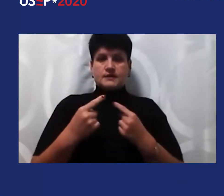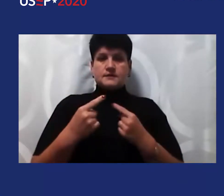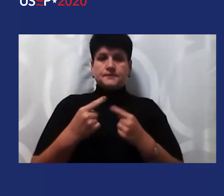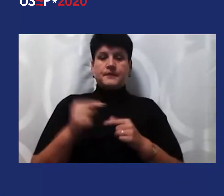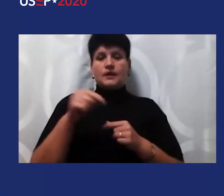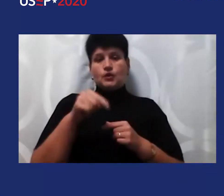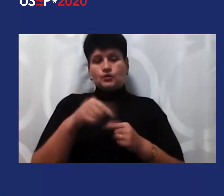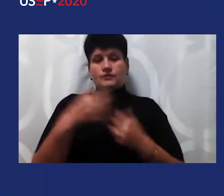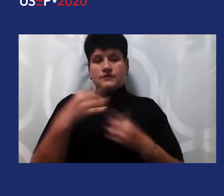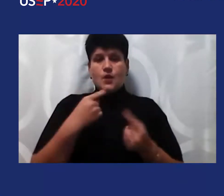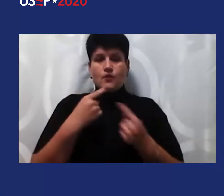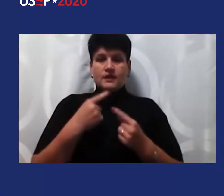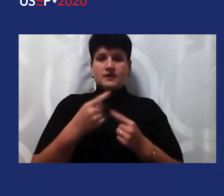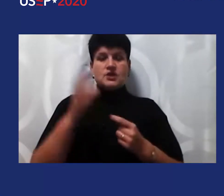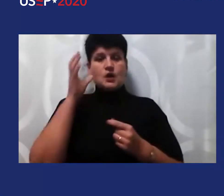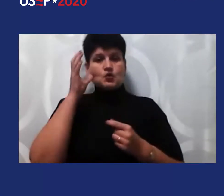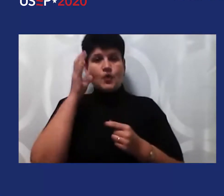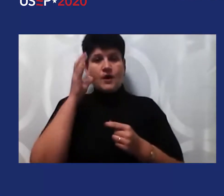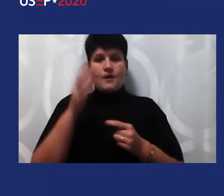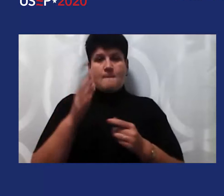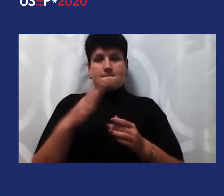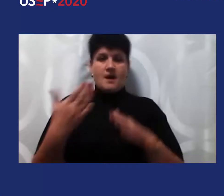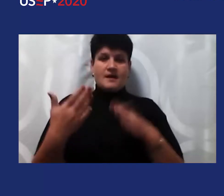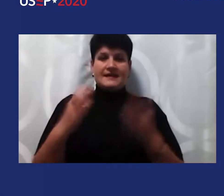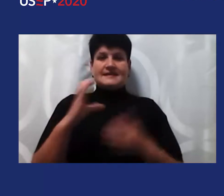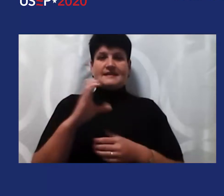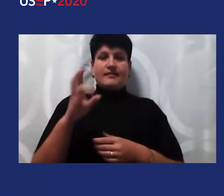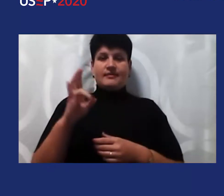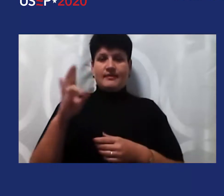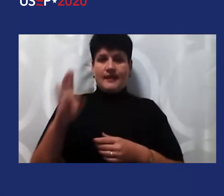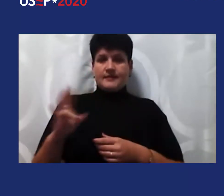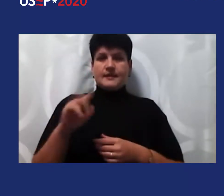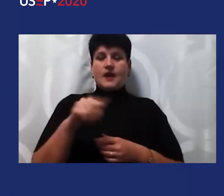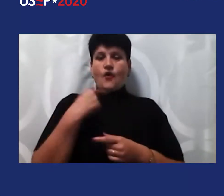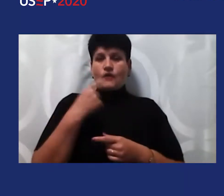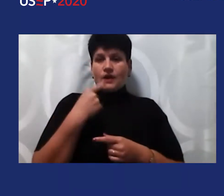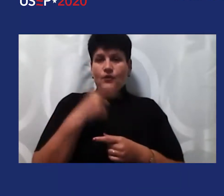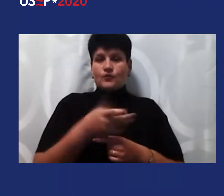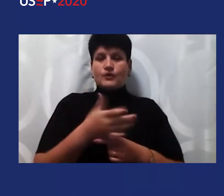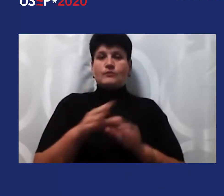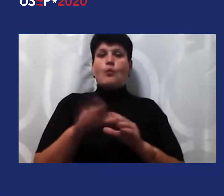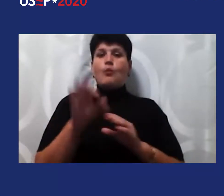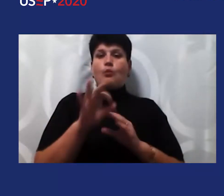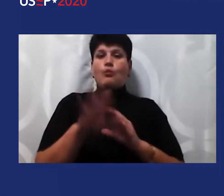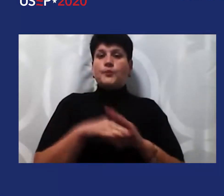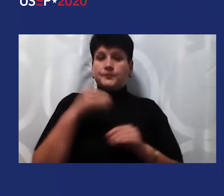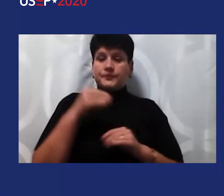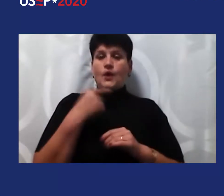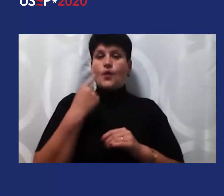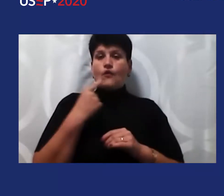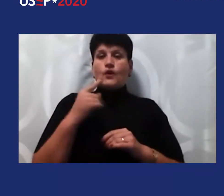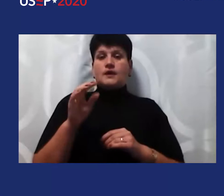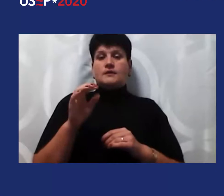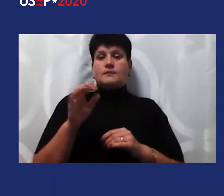the recent years of the Ukrainian experience, as we have discussed, whether we have discussed it at